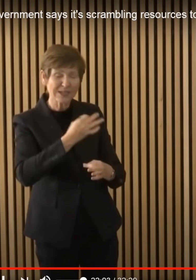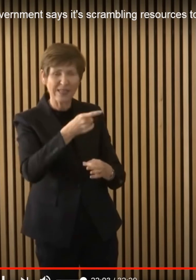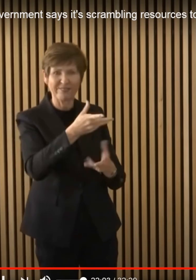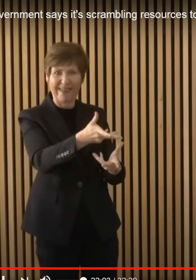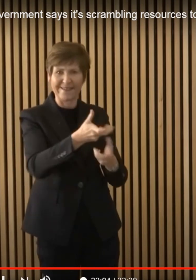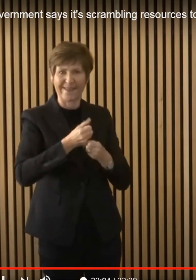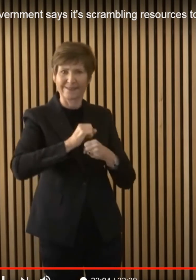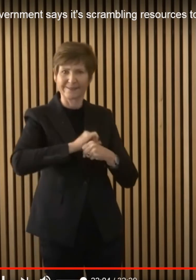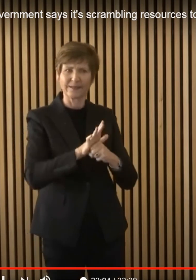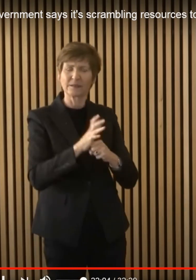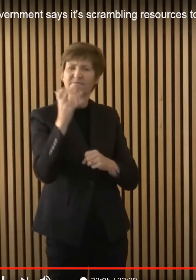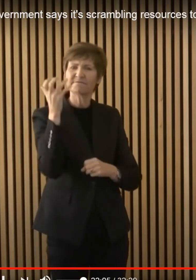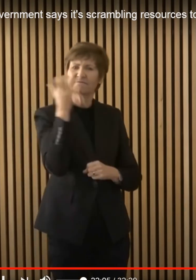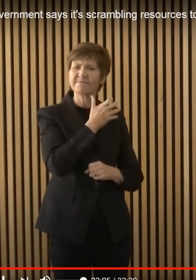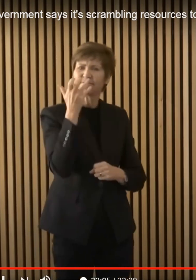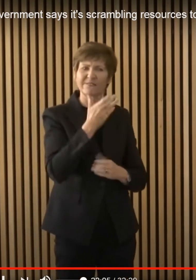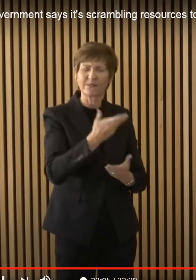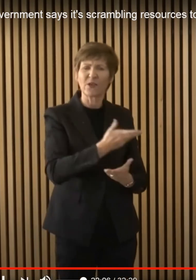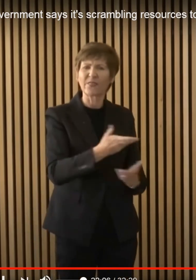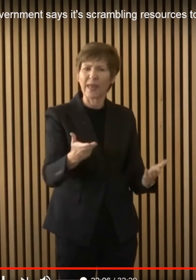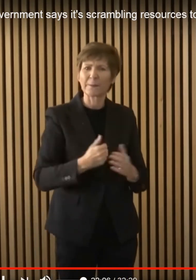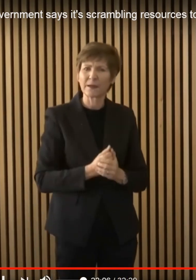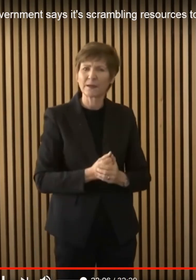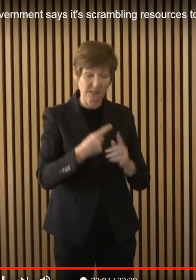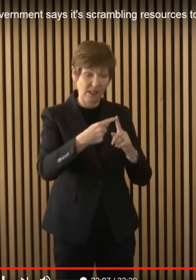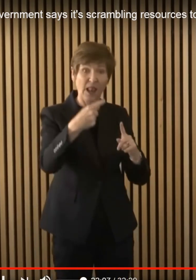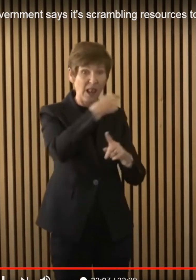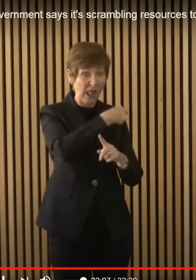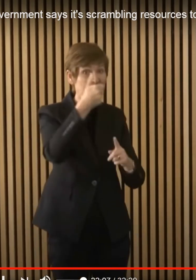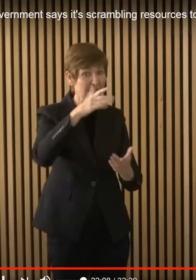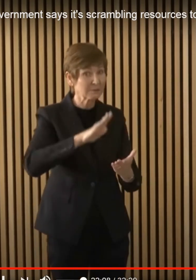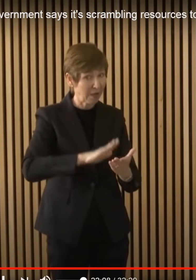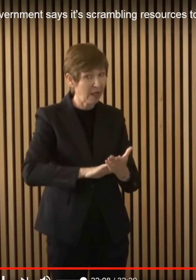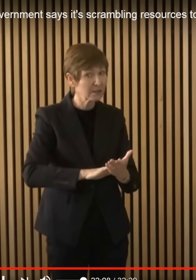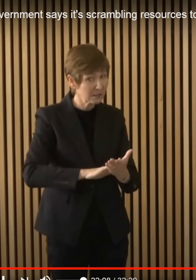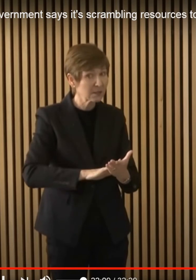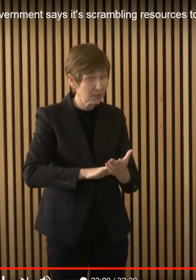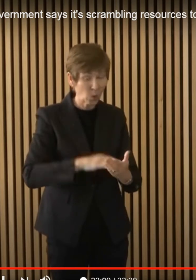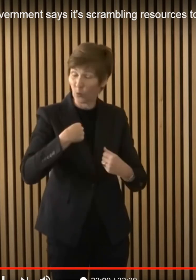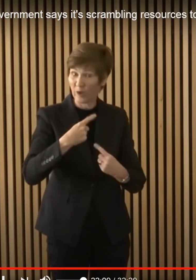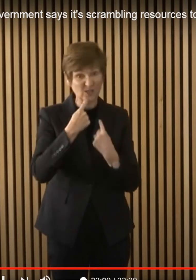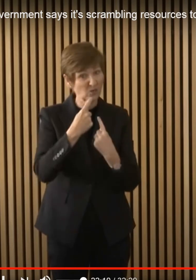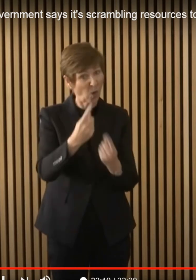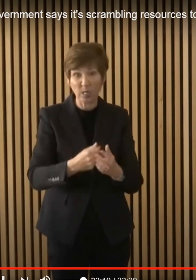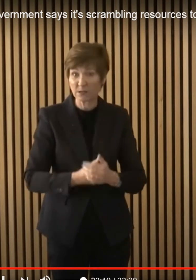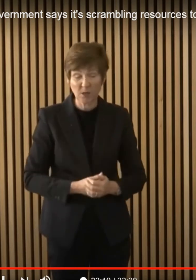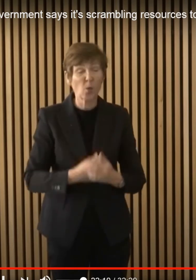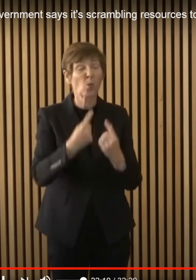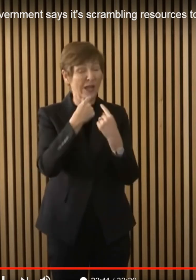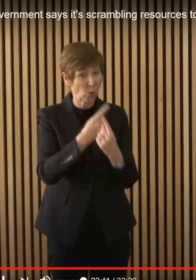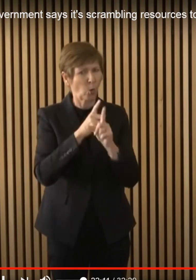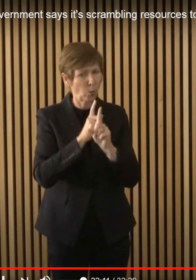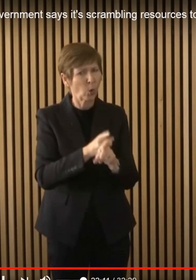last 6 months to emphasise and to recall. We warned right from the outset that a major